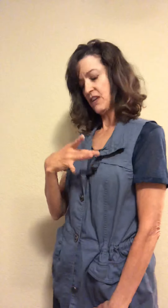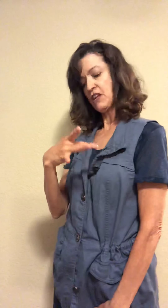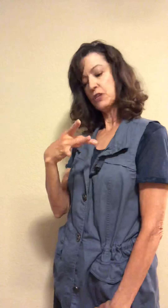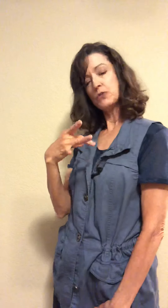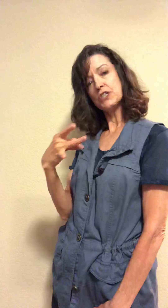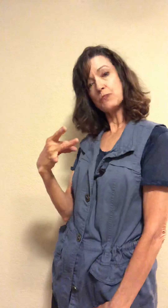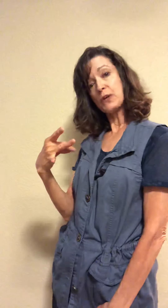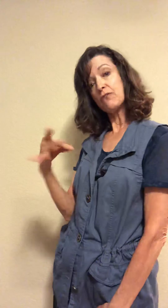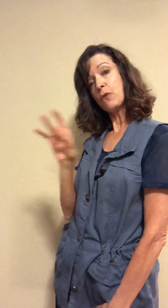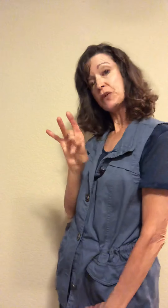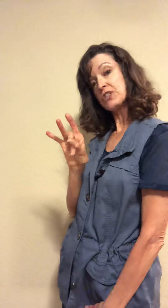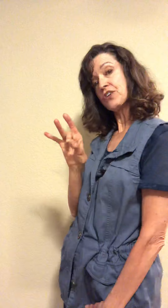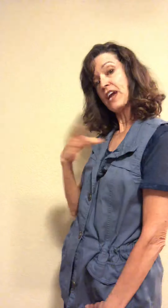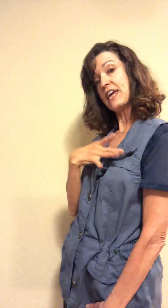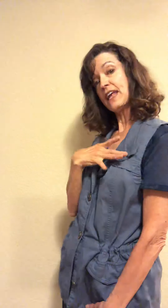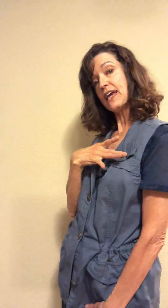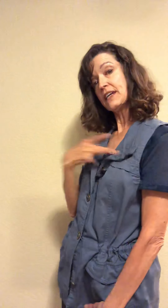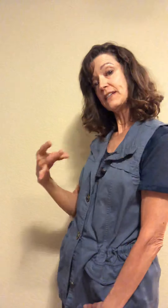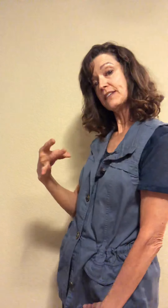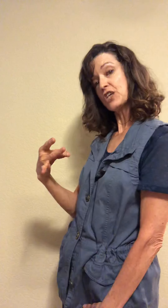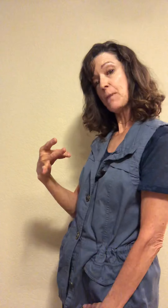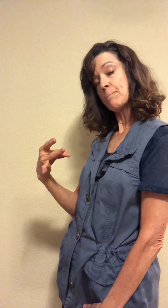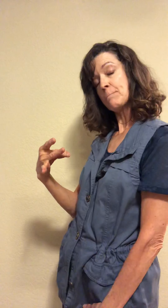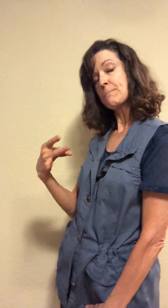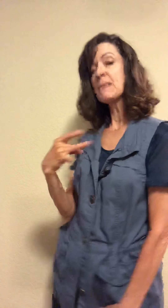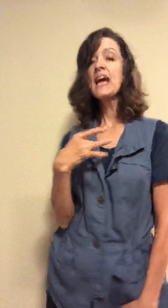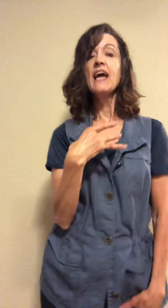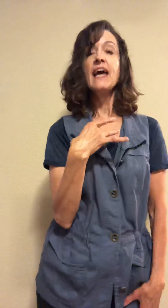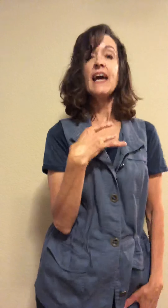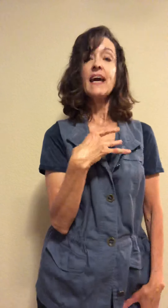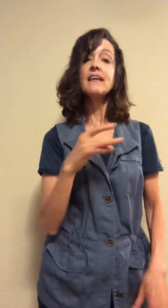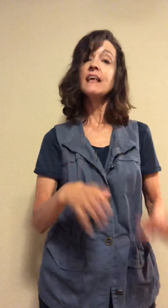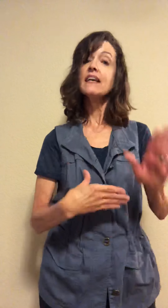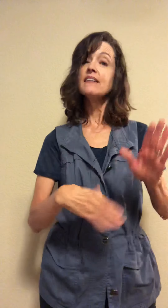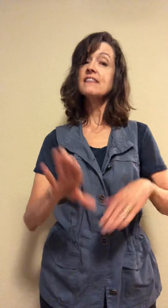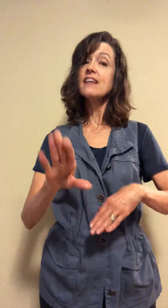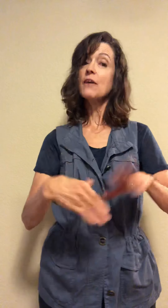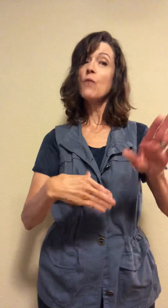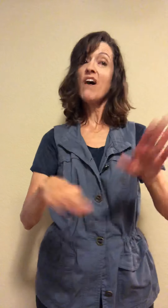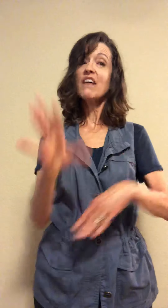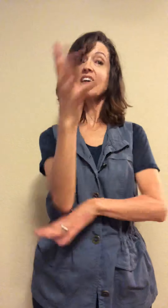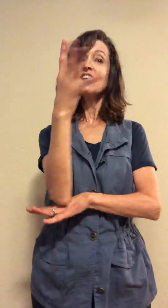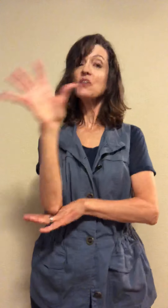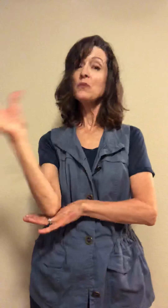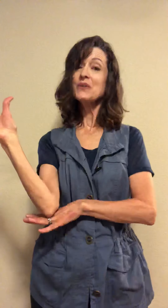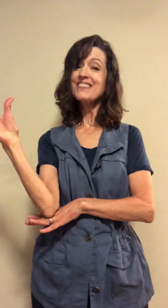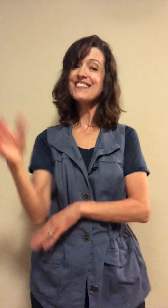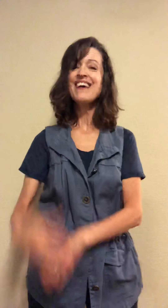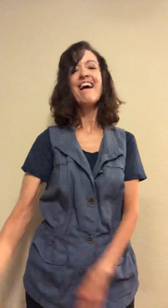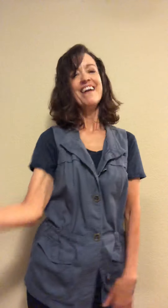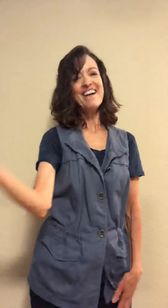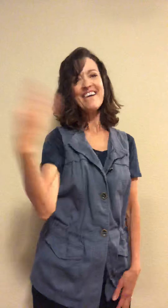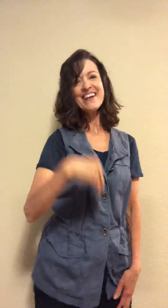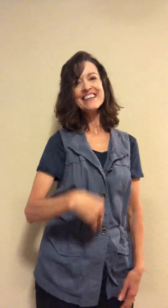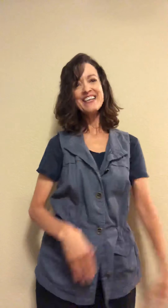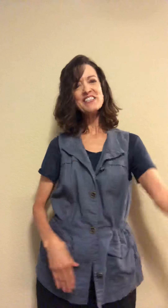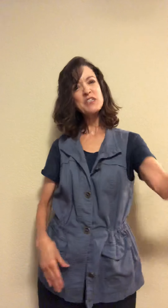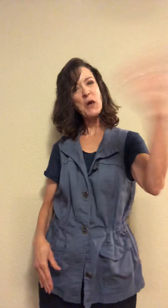then you just bring it forward to your 8 hand shape, and then sign walk in the woods. All right, let's